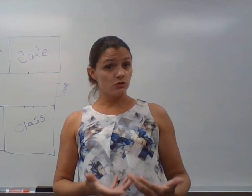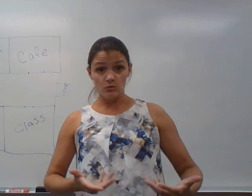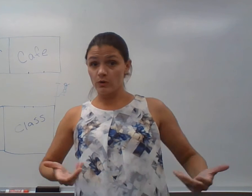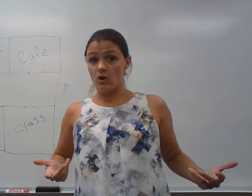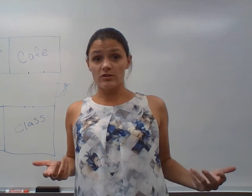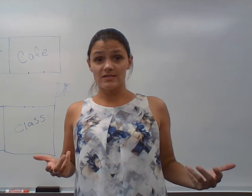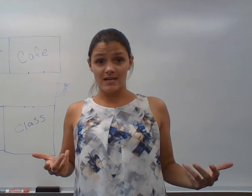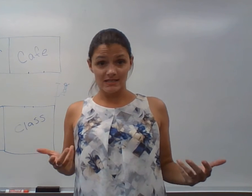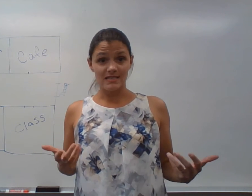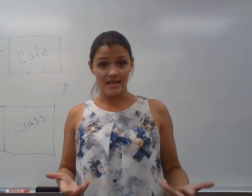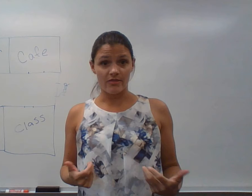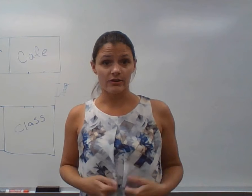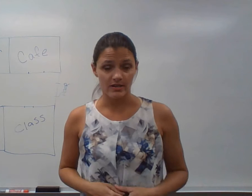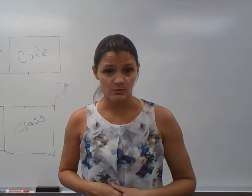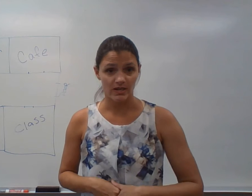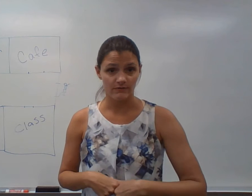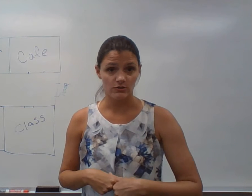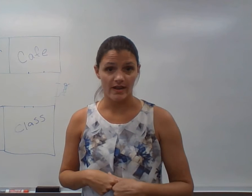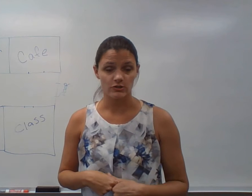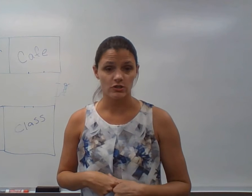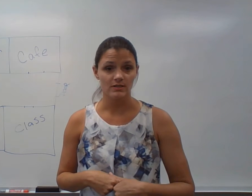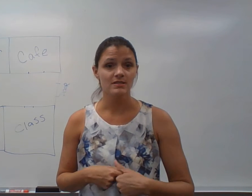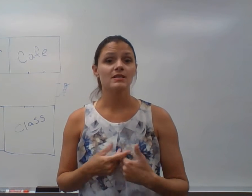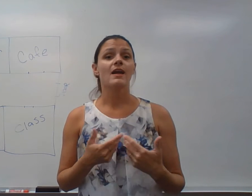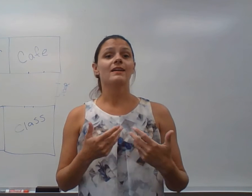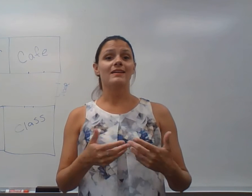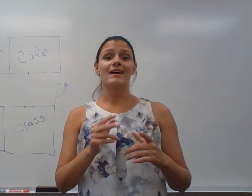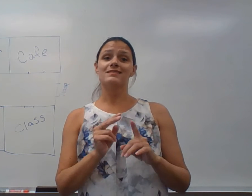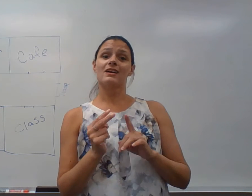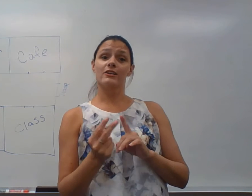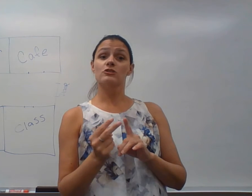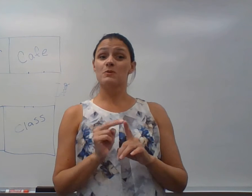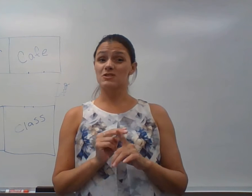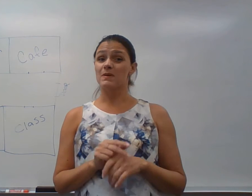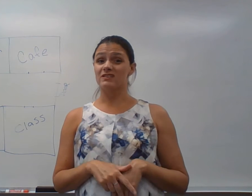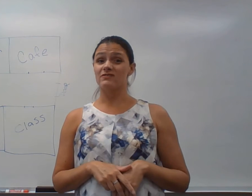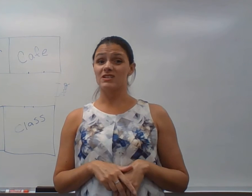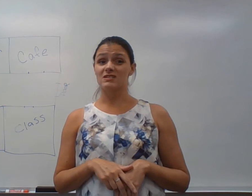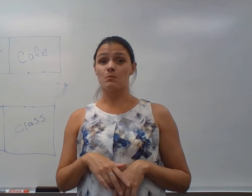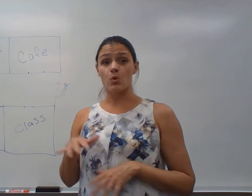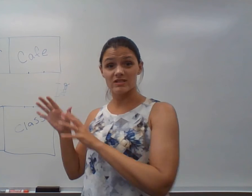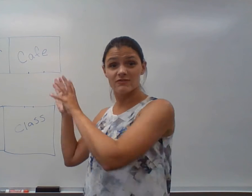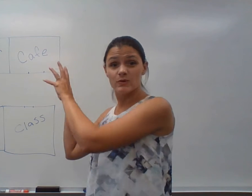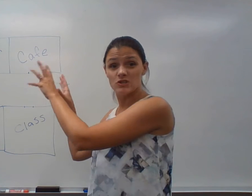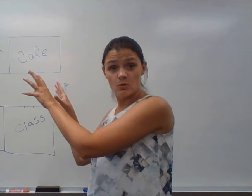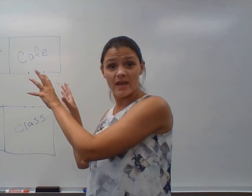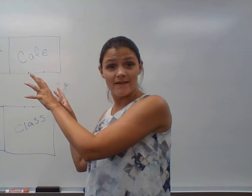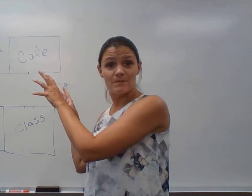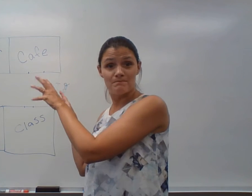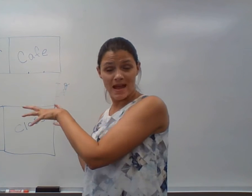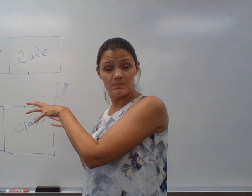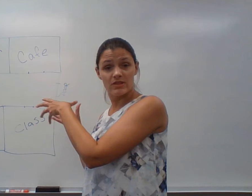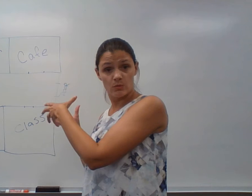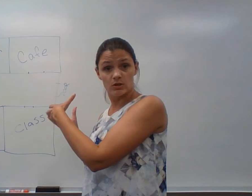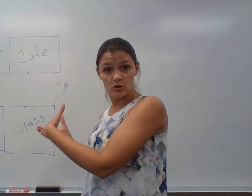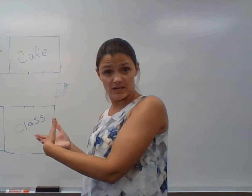Assume we're all standing together as we give directions. Yes, signer's perspective is important if we don't have a map that we're looking